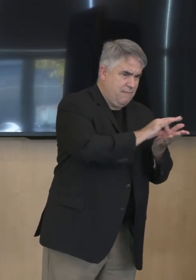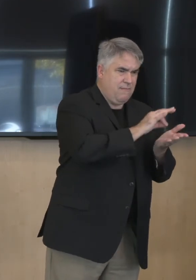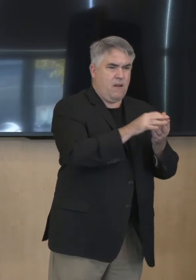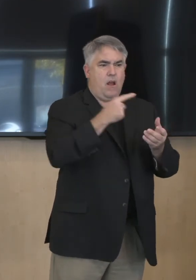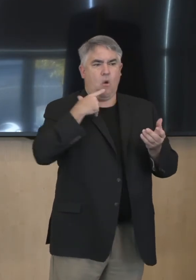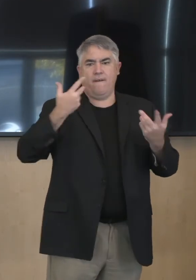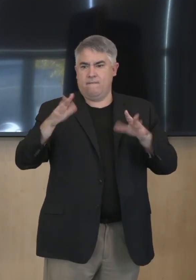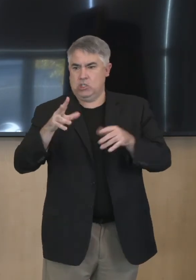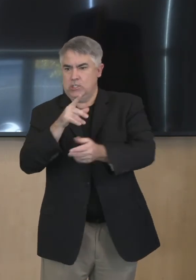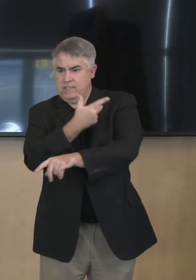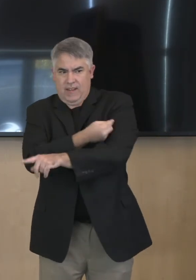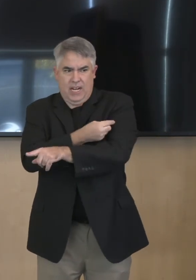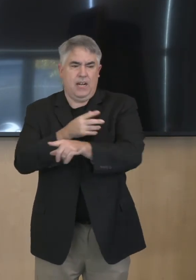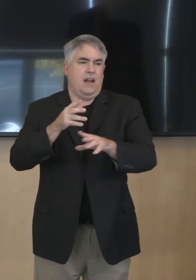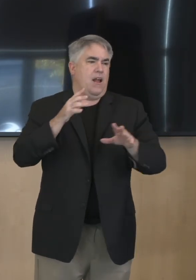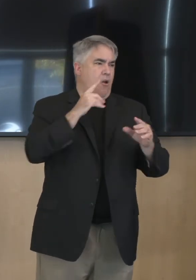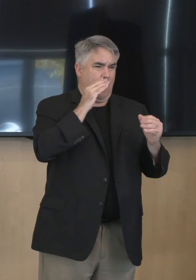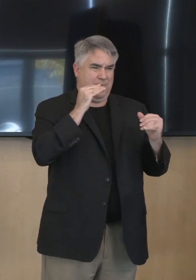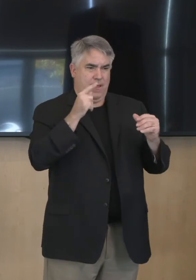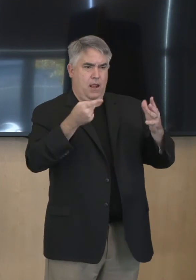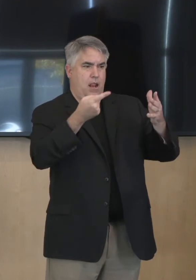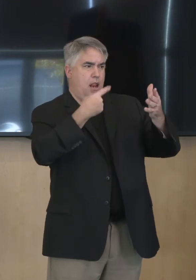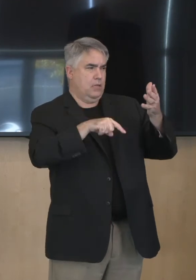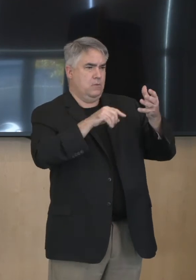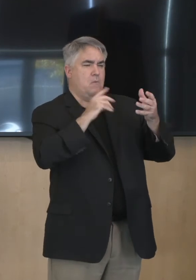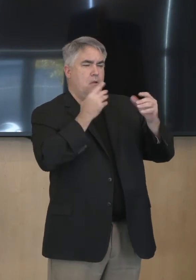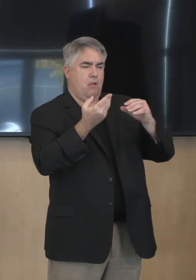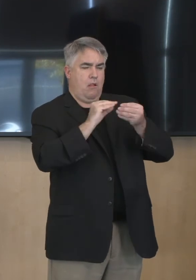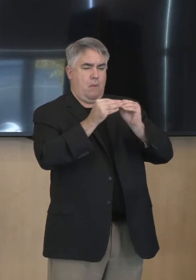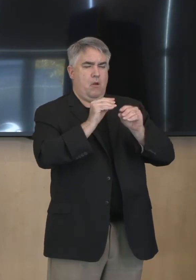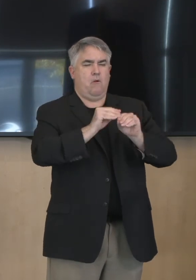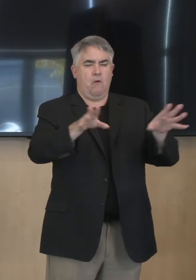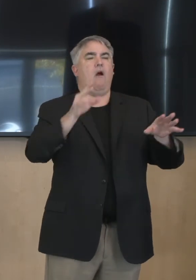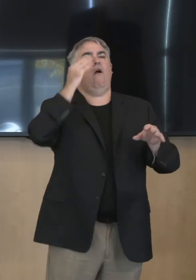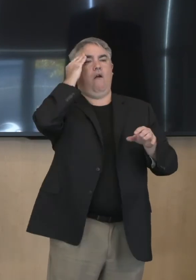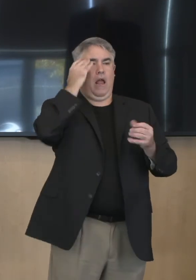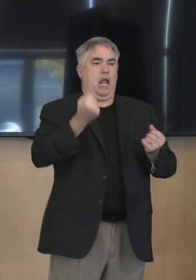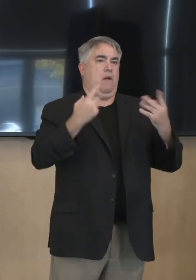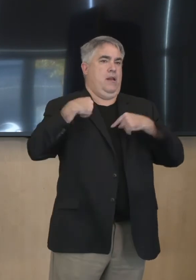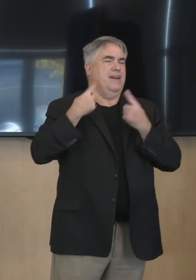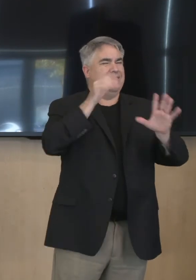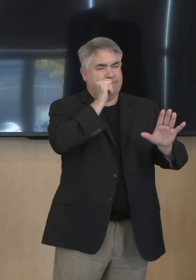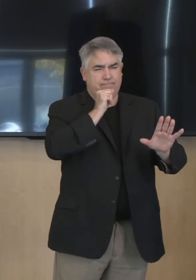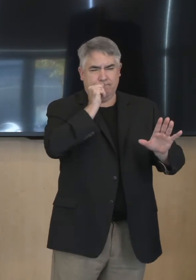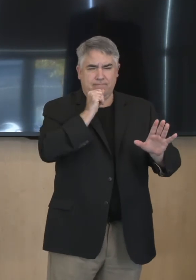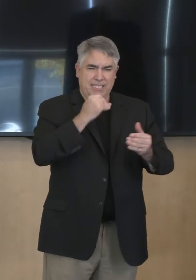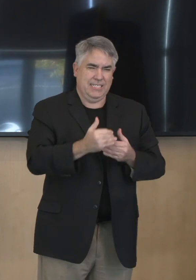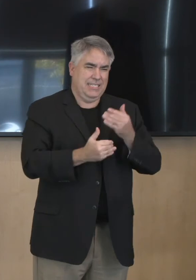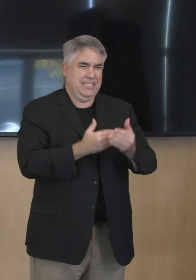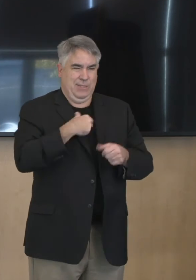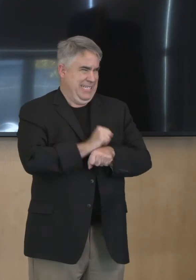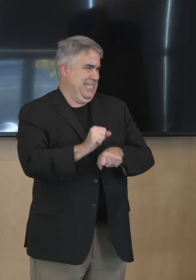to have good information. But there's a lot of entities involved. There's a lot of moving pieces. So we will continue to work through this. Every San Diegan